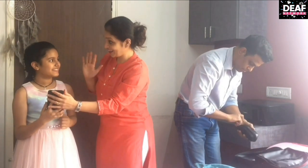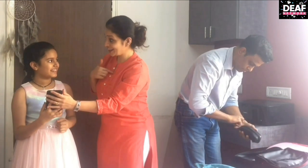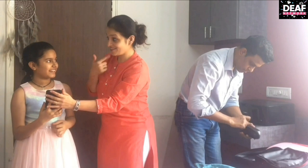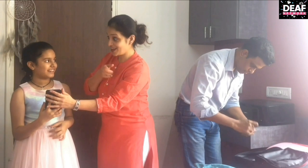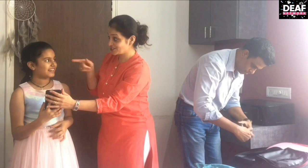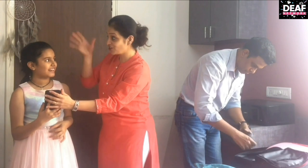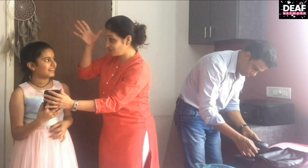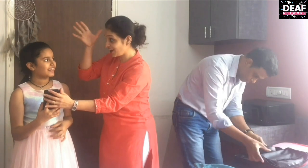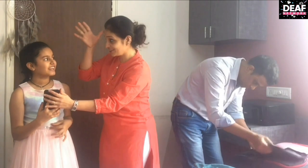What's your product?